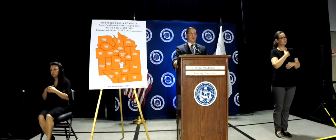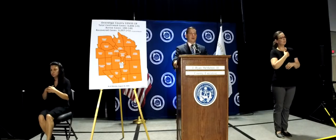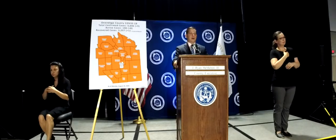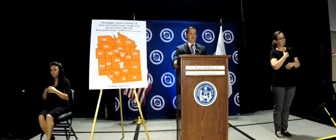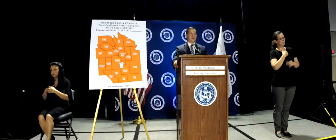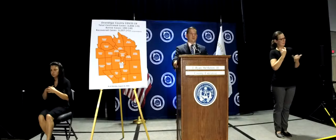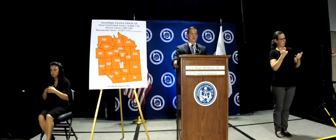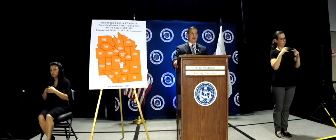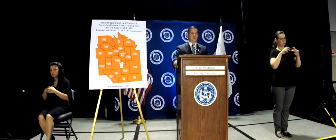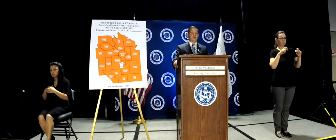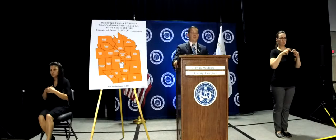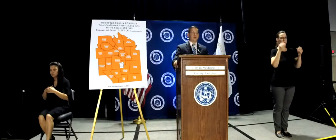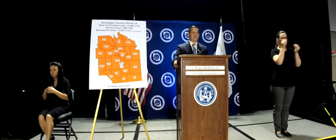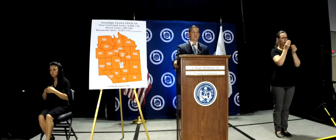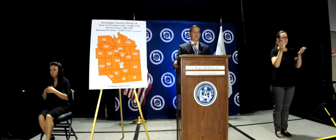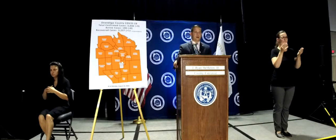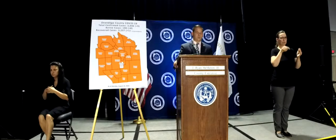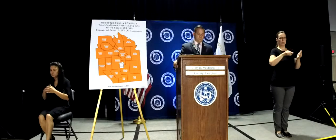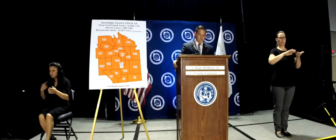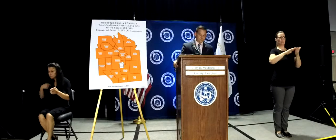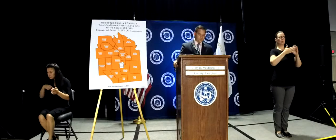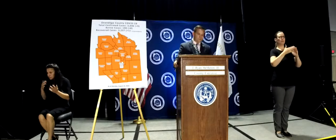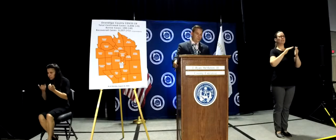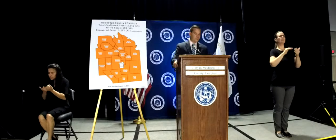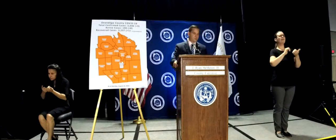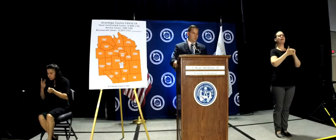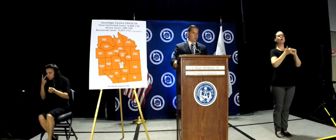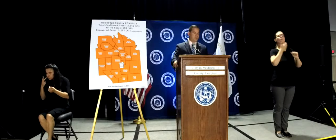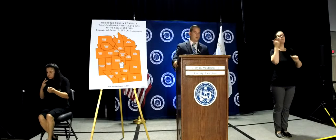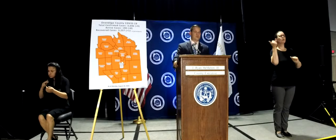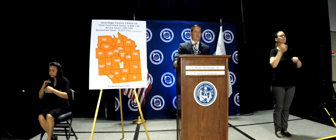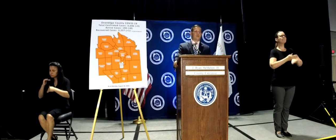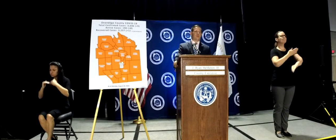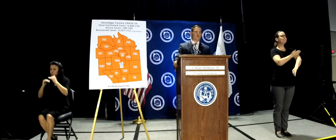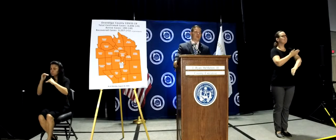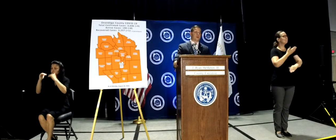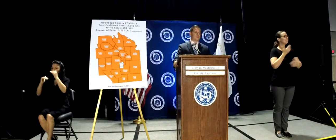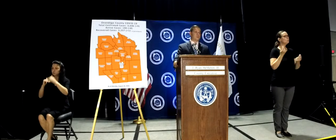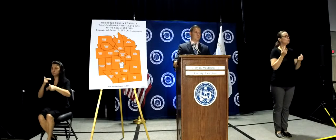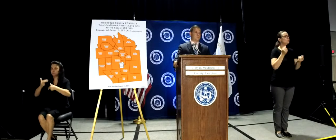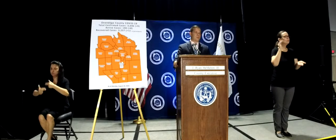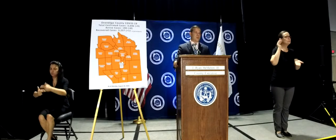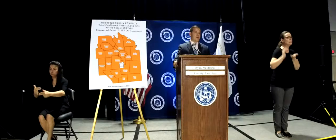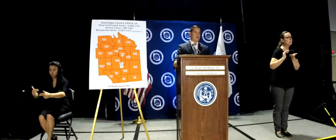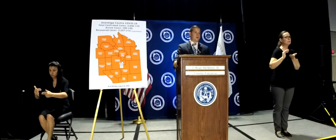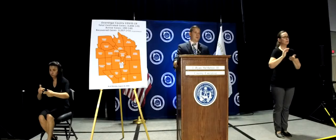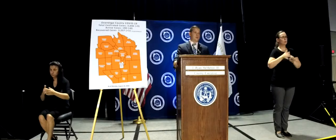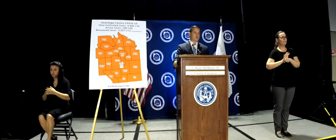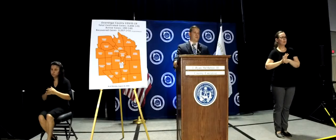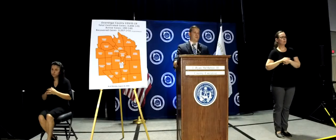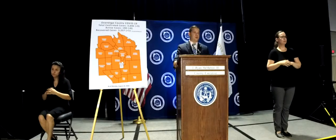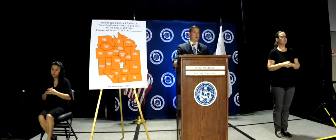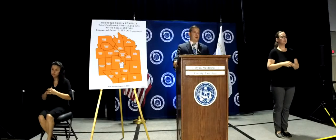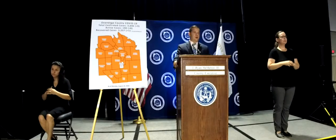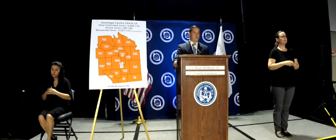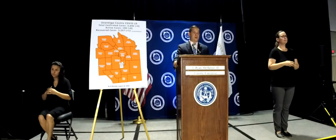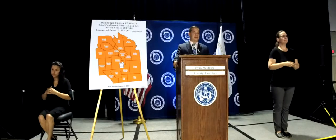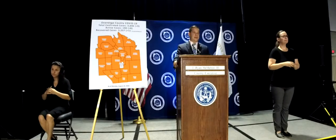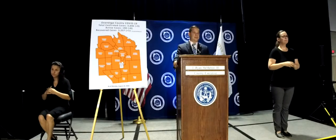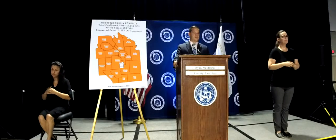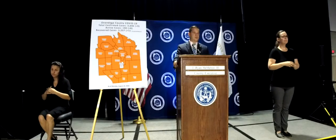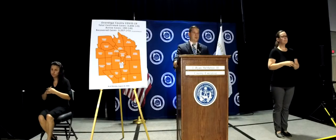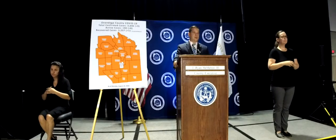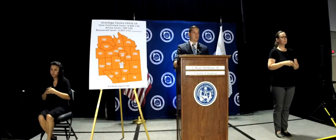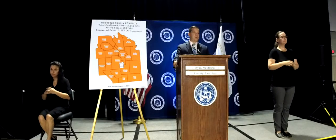what's going on in your community, how can you make things better? Some unforced errors. And certainly if we've